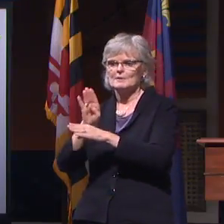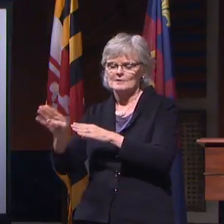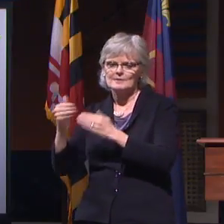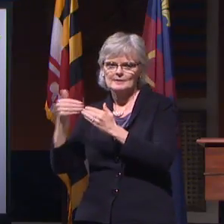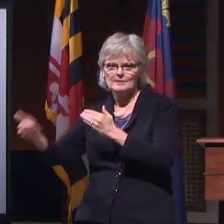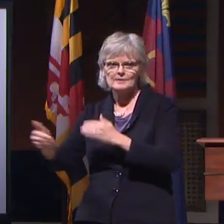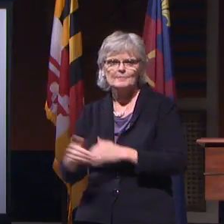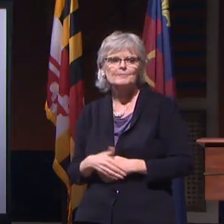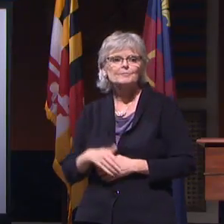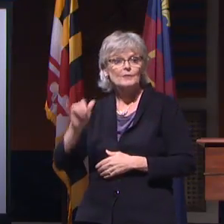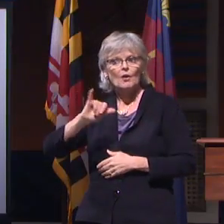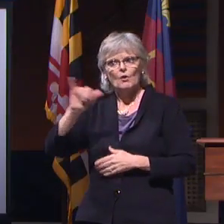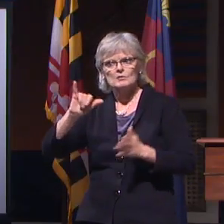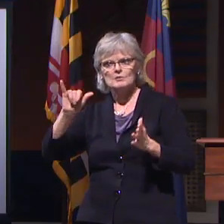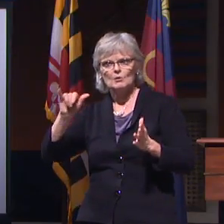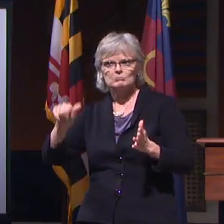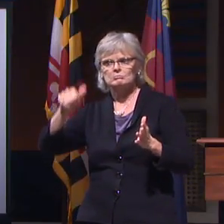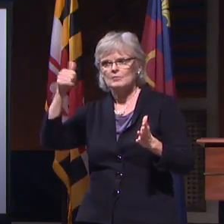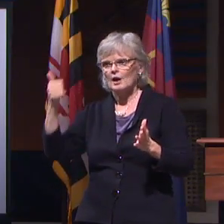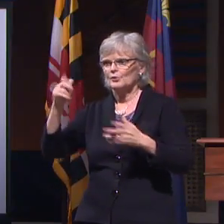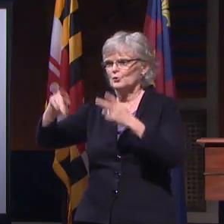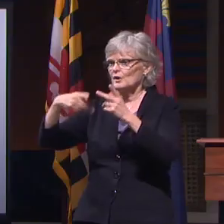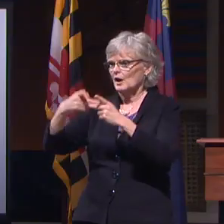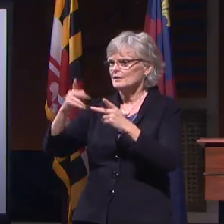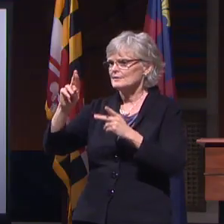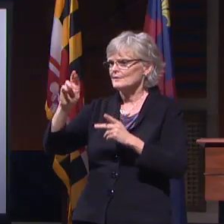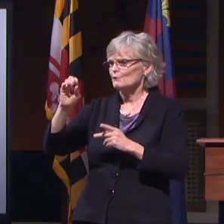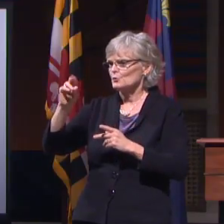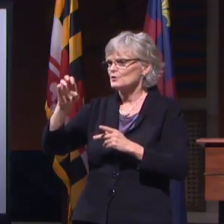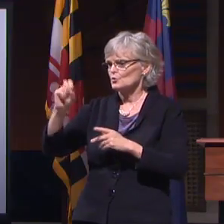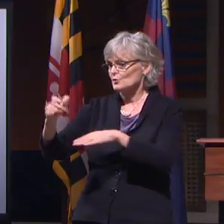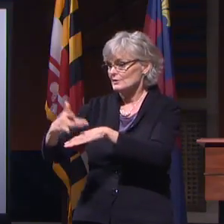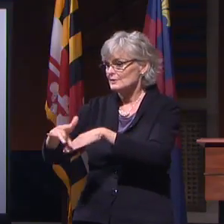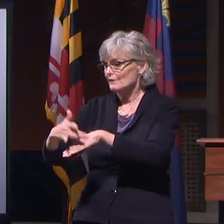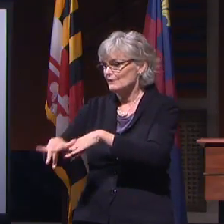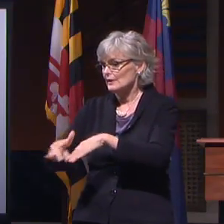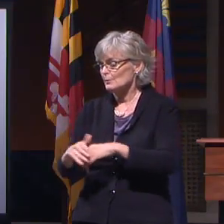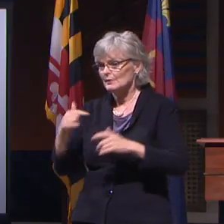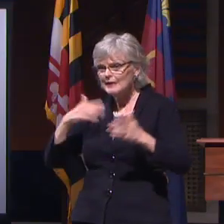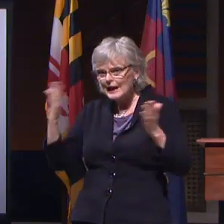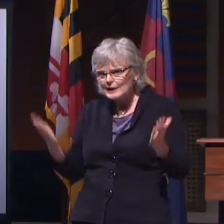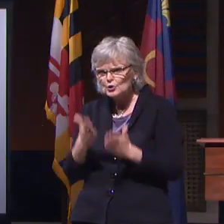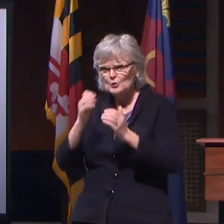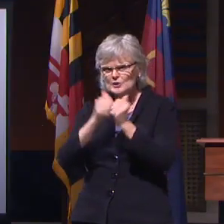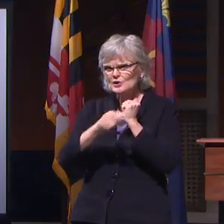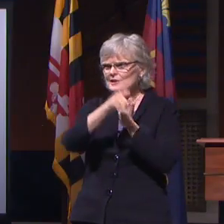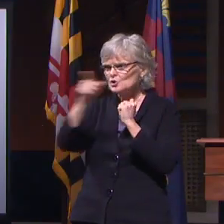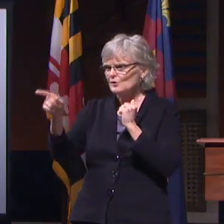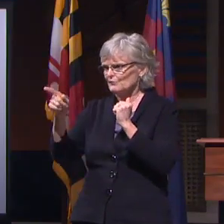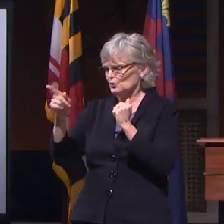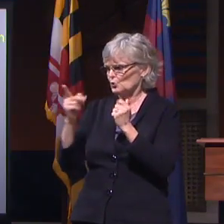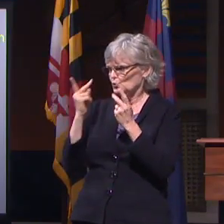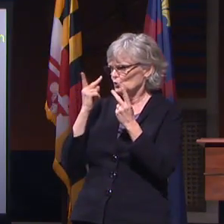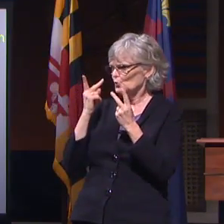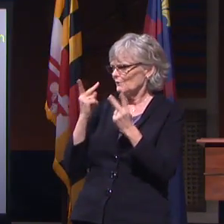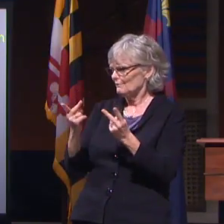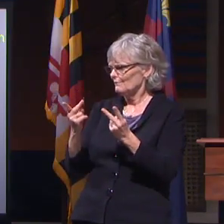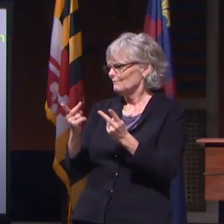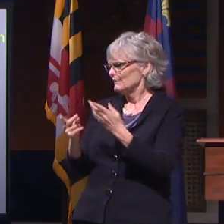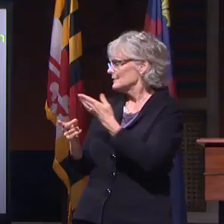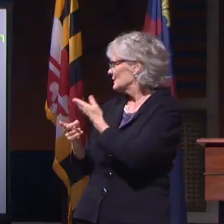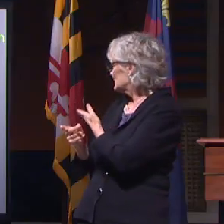forward, amongst many other types of resources that are available. I encourage each of you to visit